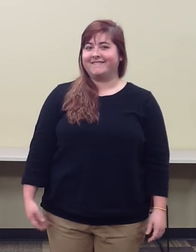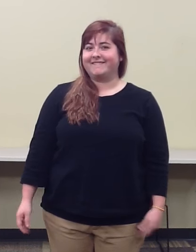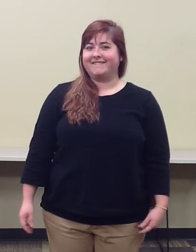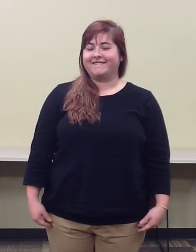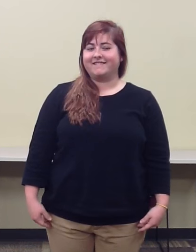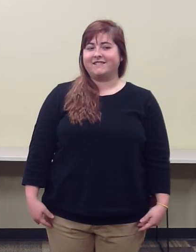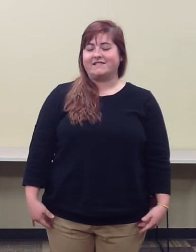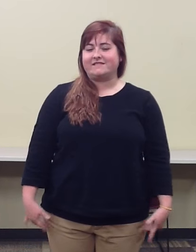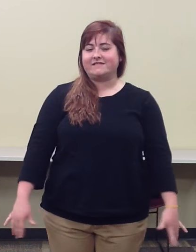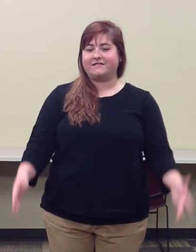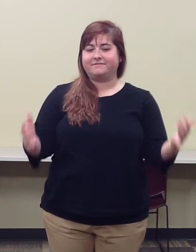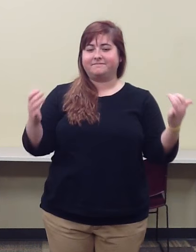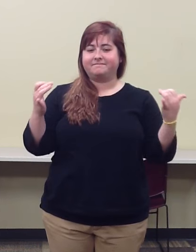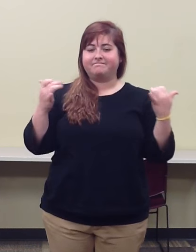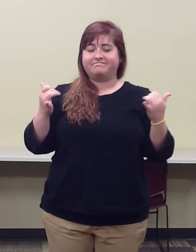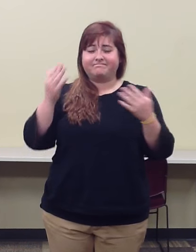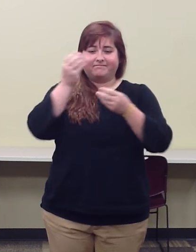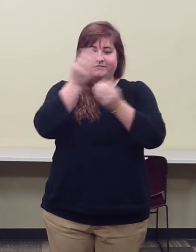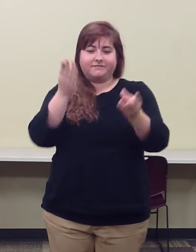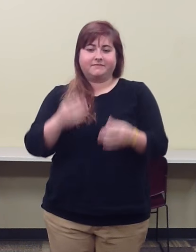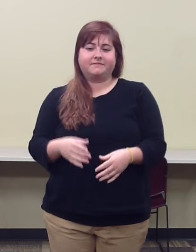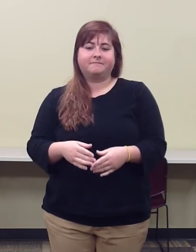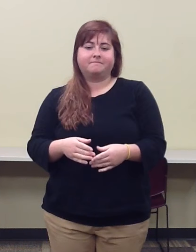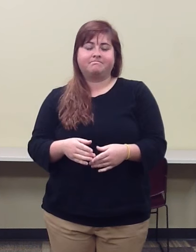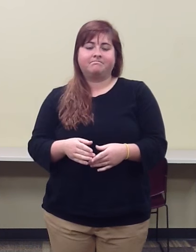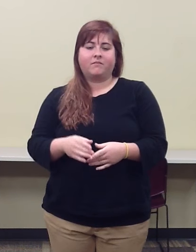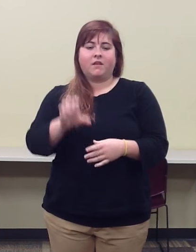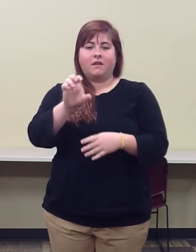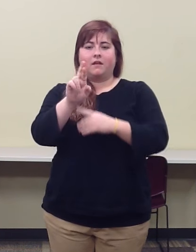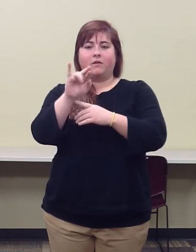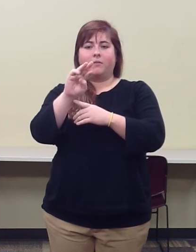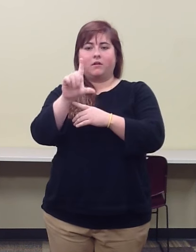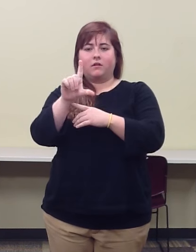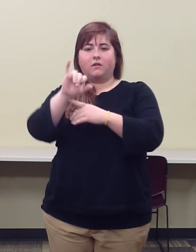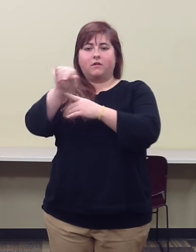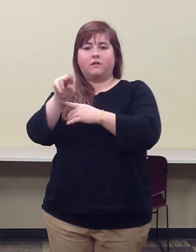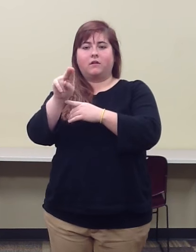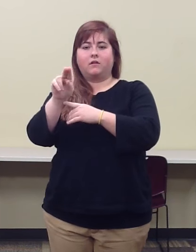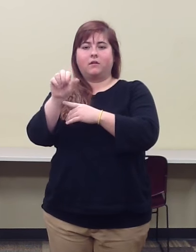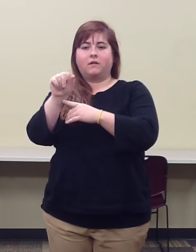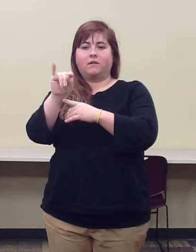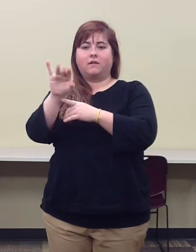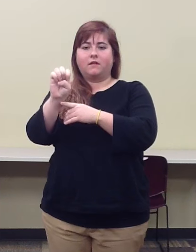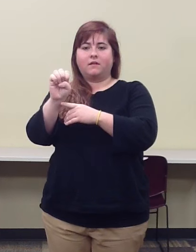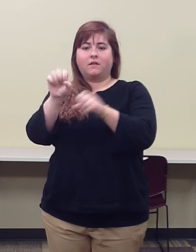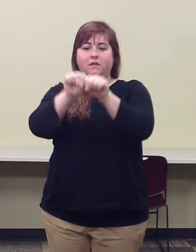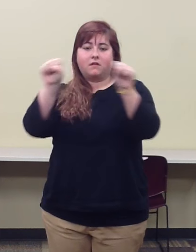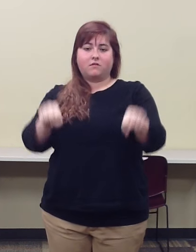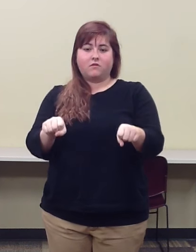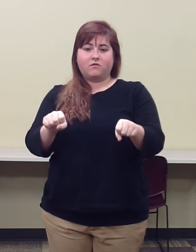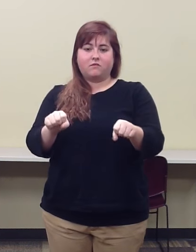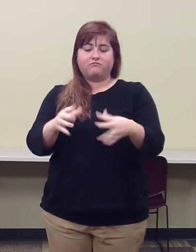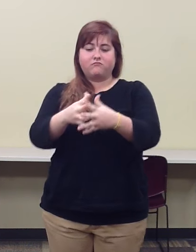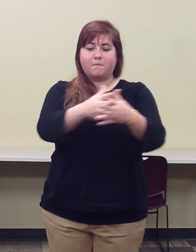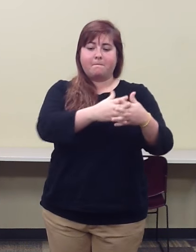Today I'd like to give you an overview of the criminal justice system in America. The systems ranged throughout the country